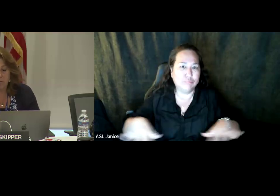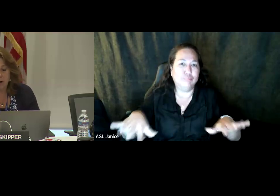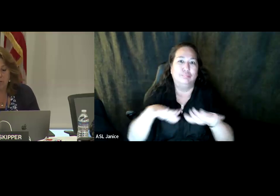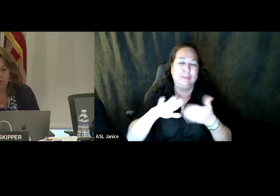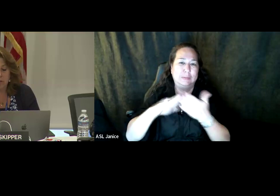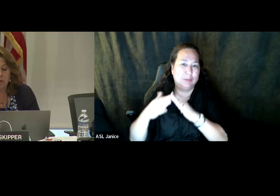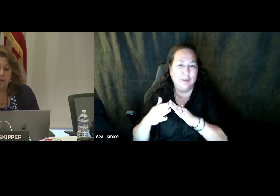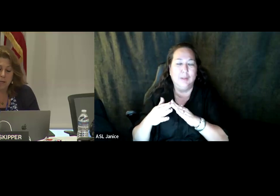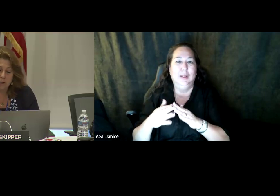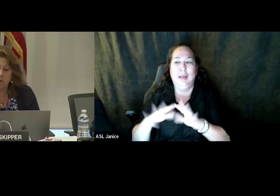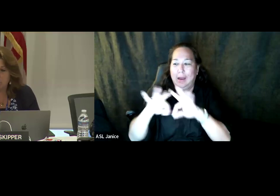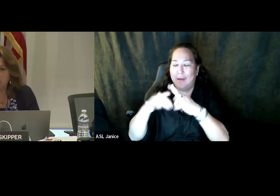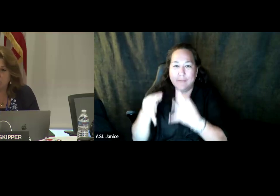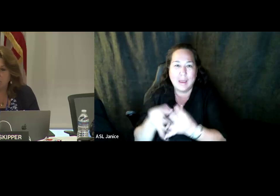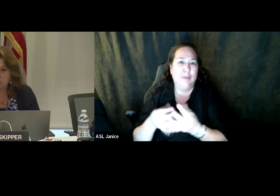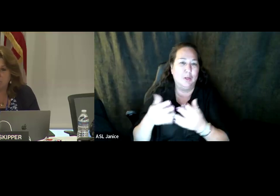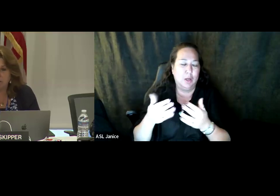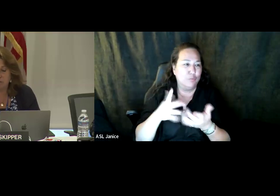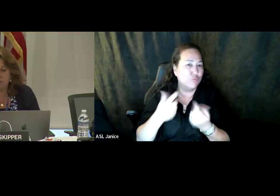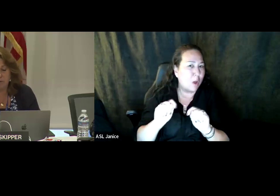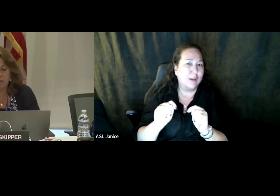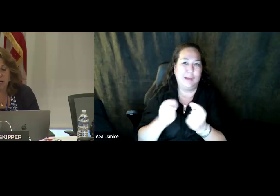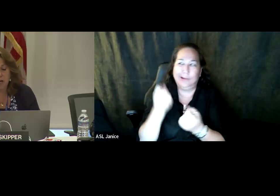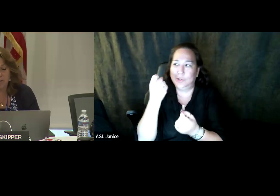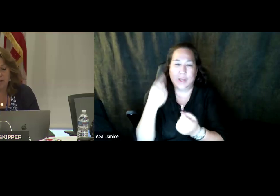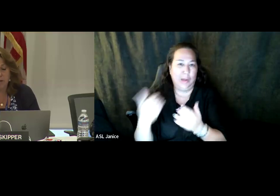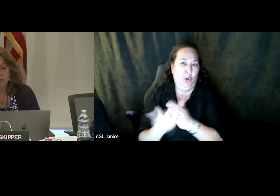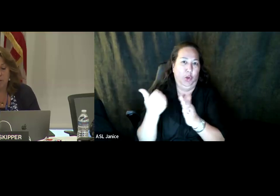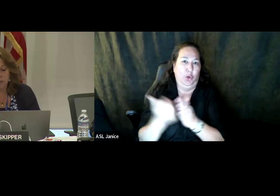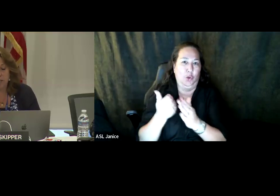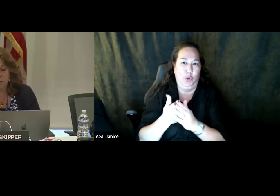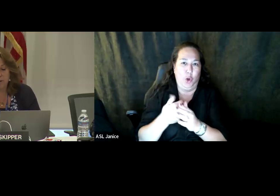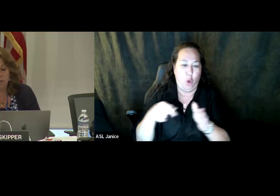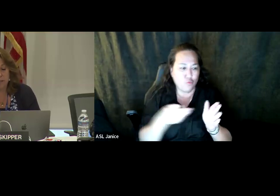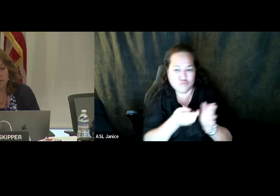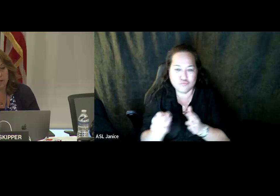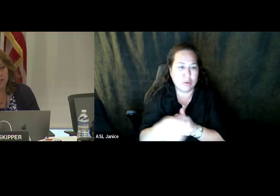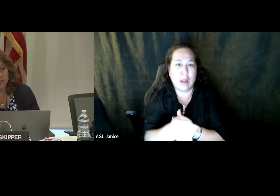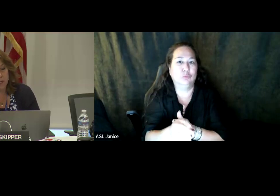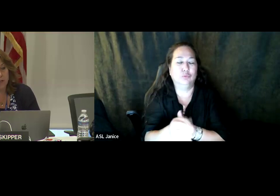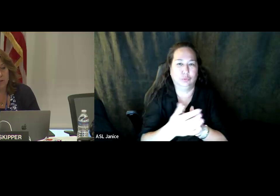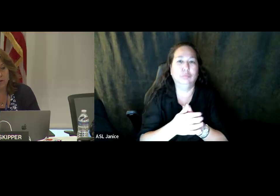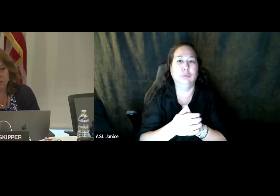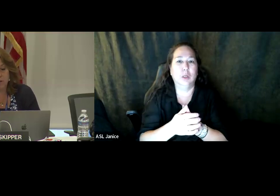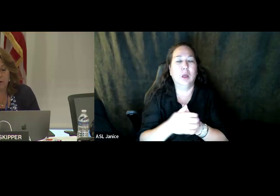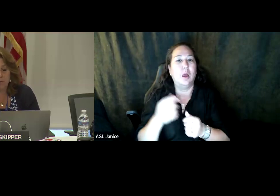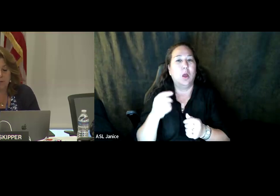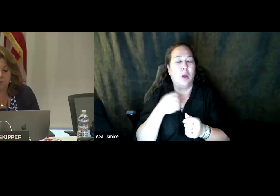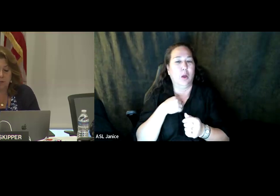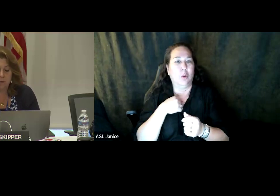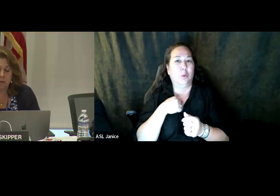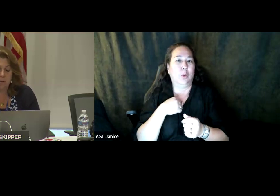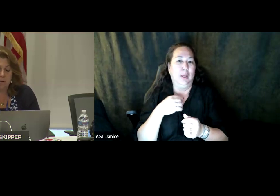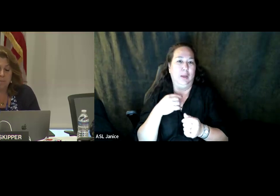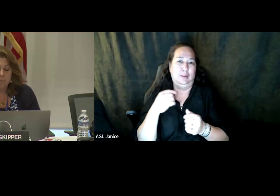navigating new routes and getting greeting new faces for the first time, we did experience significant delays across our